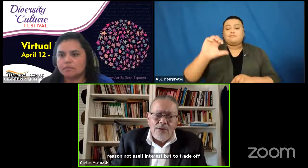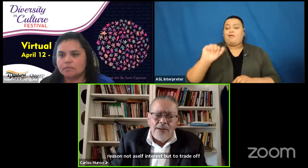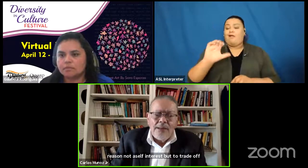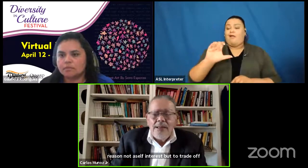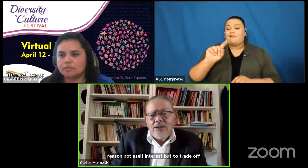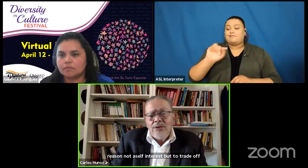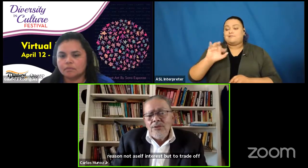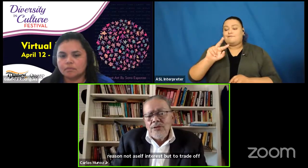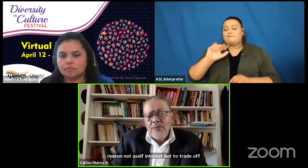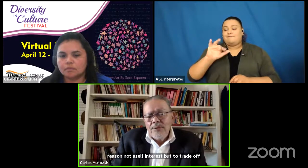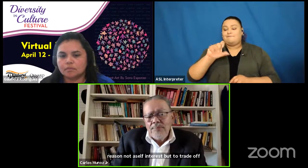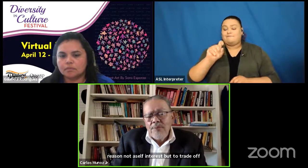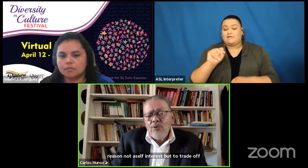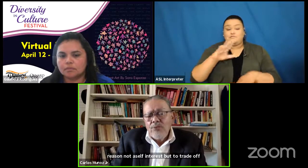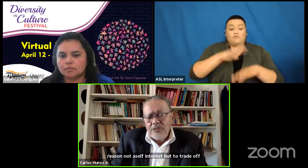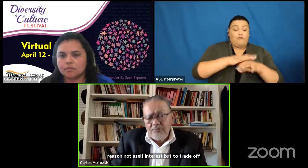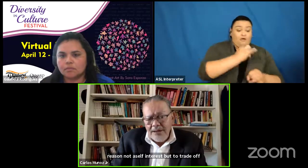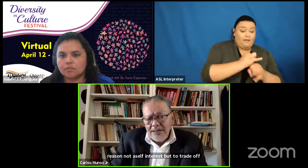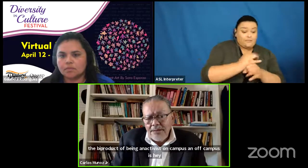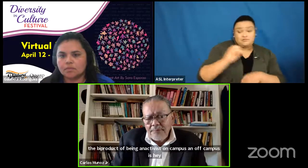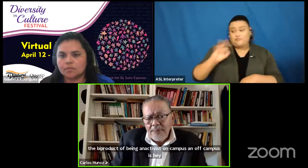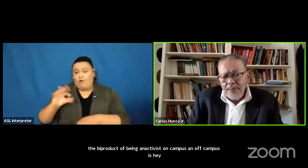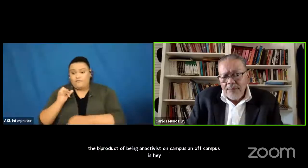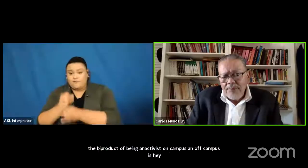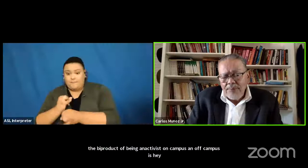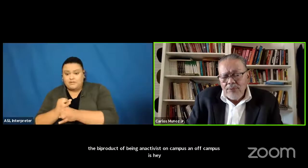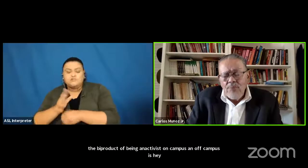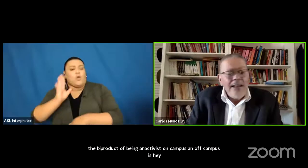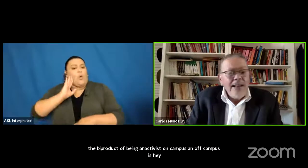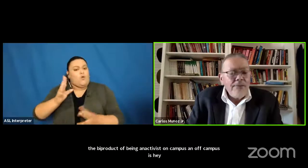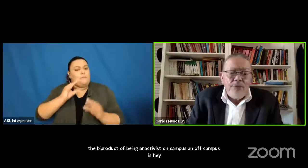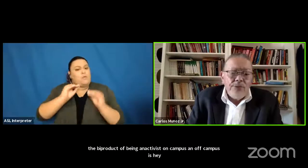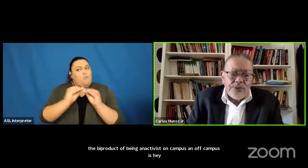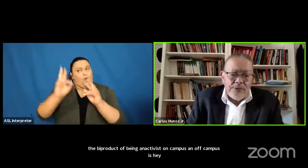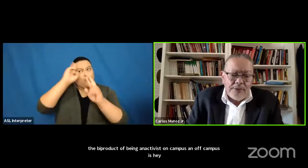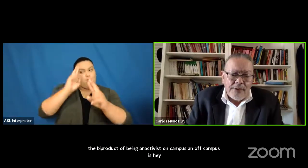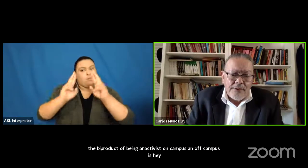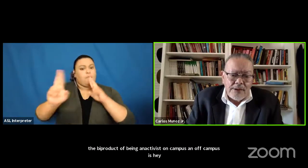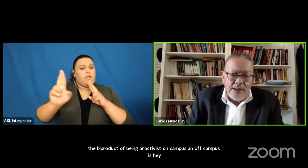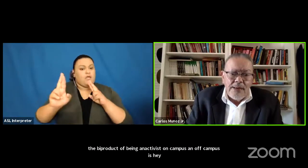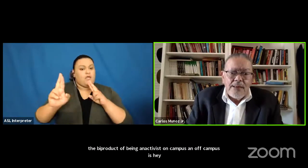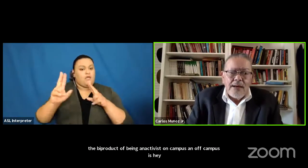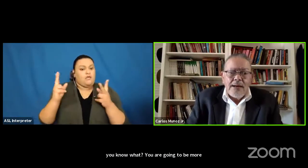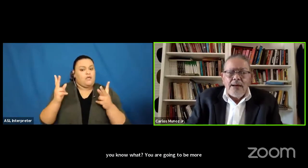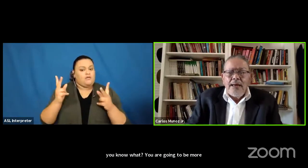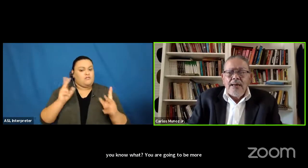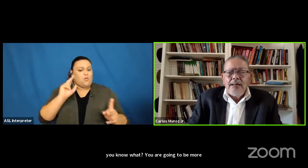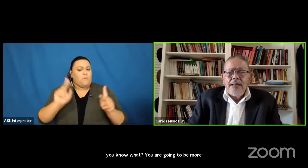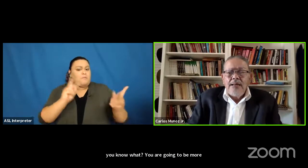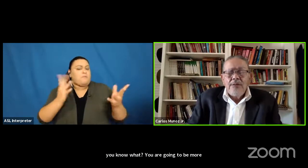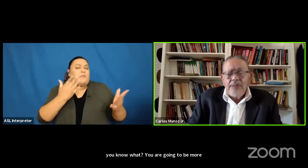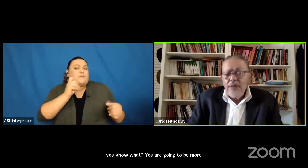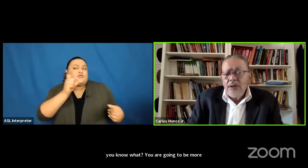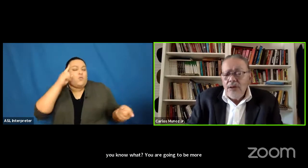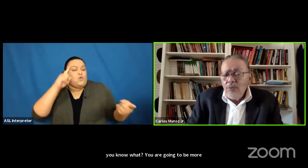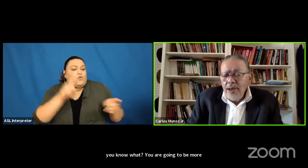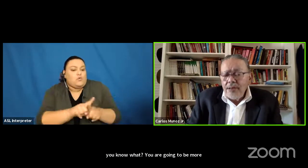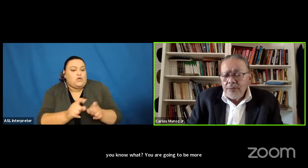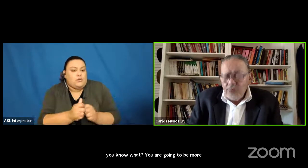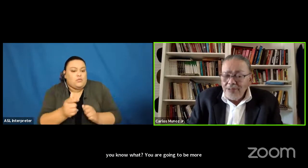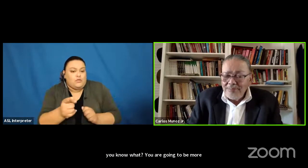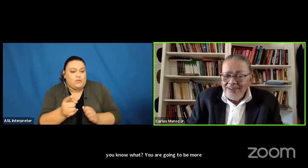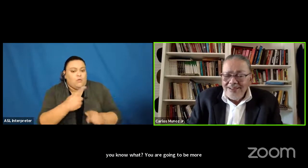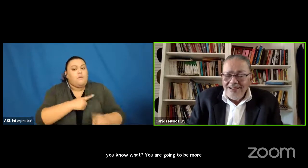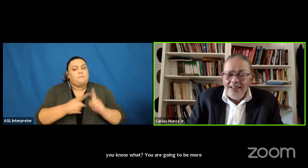hey, you know what? You're going to be more respected by people who may not agree with you even. Okay, and it'll take you a long